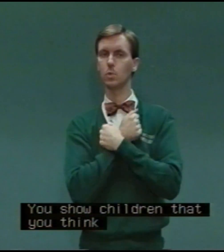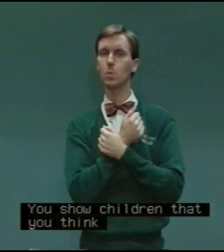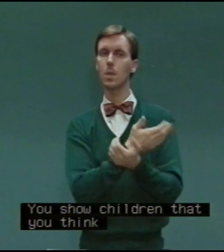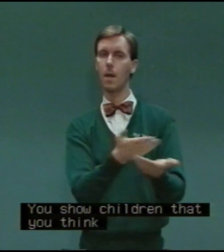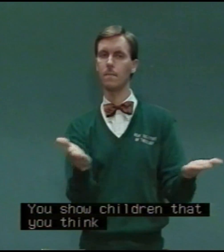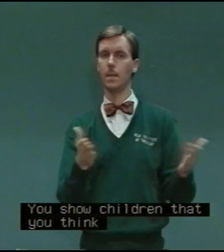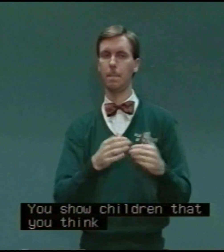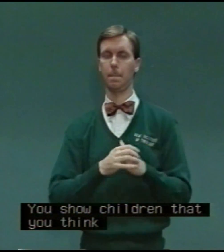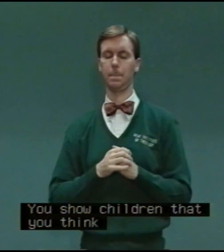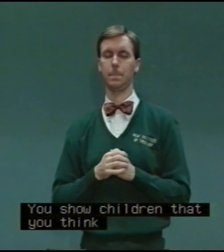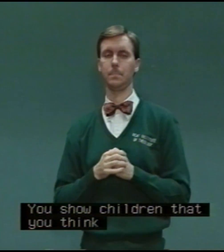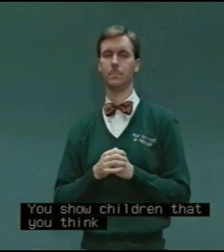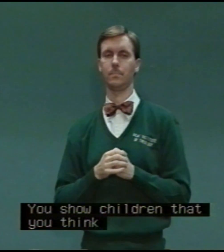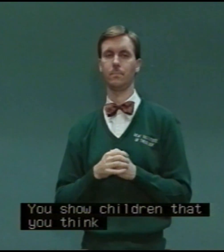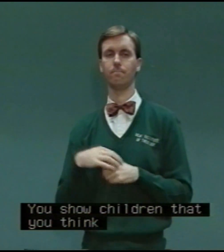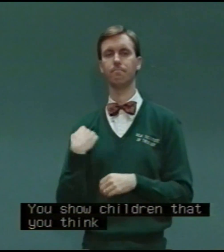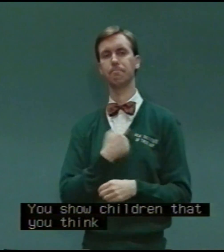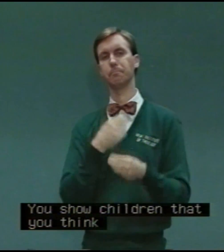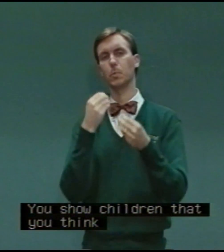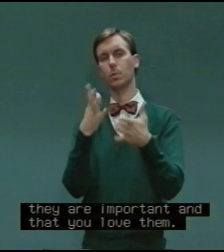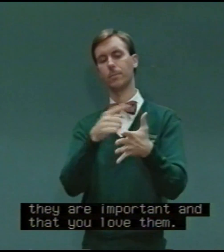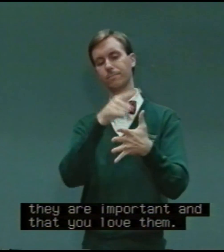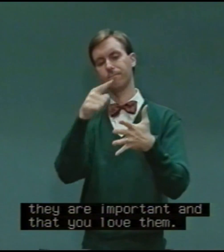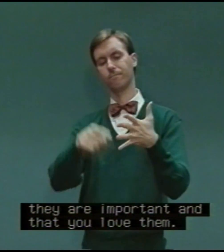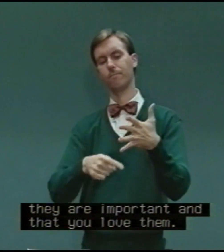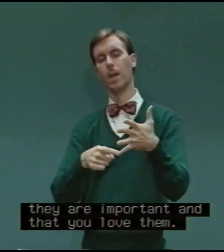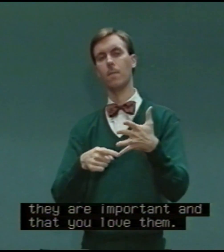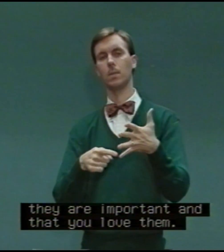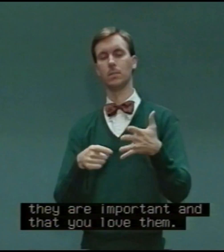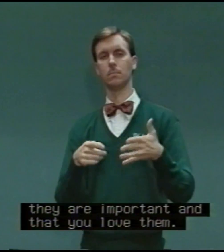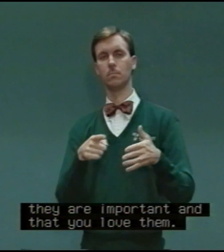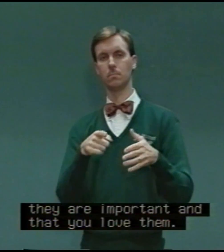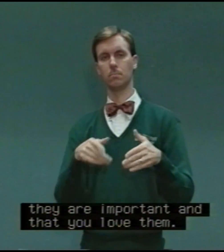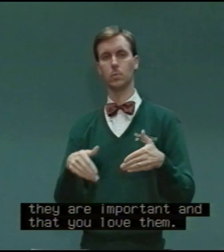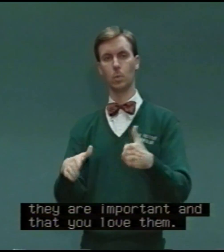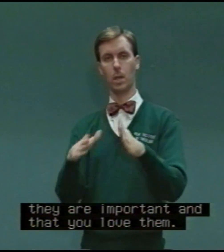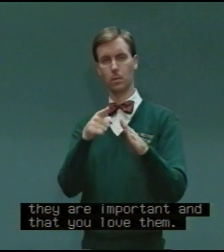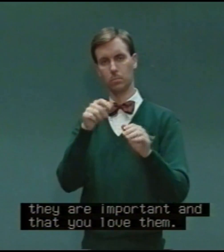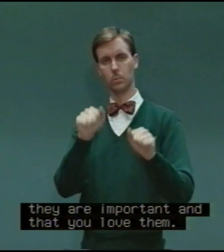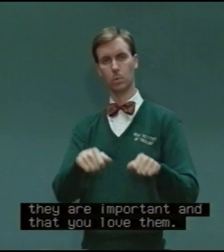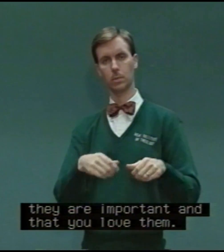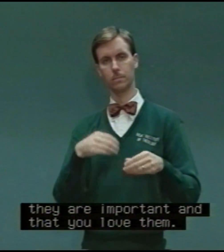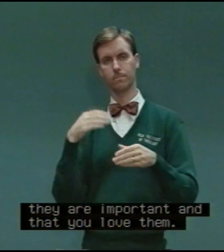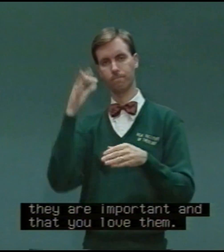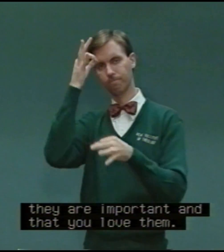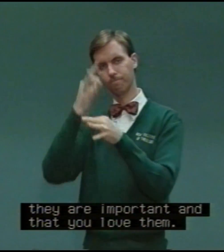children that you think they are important and that you love them